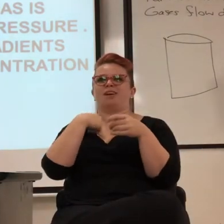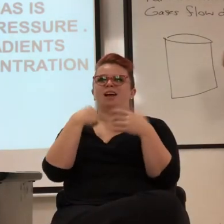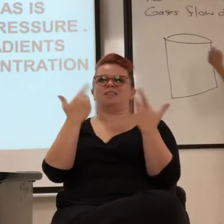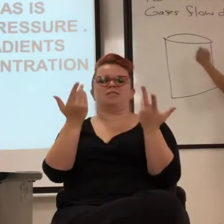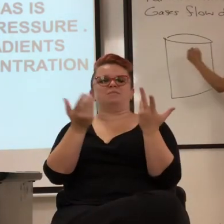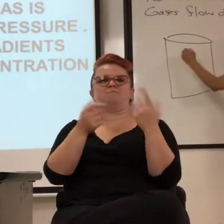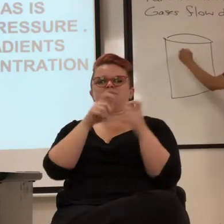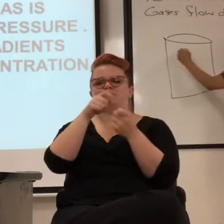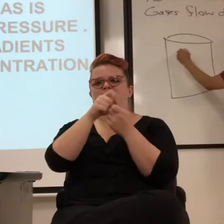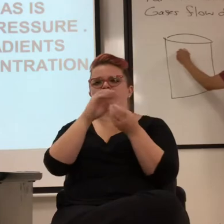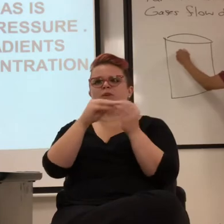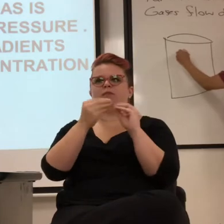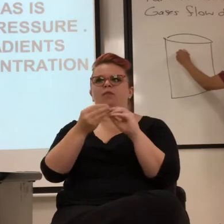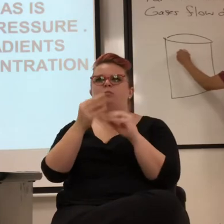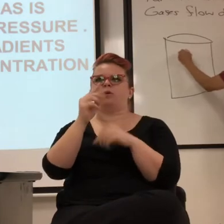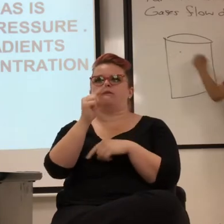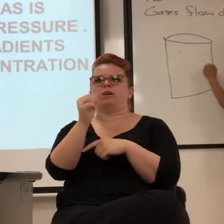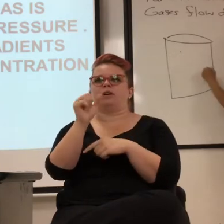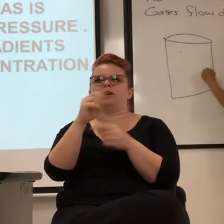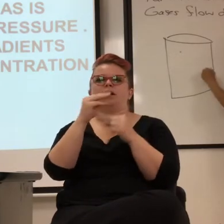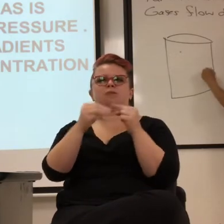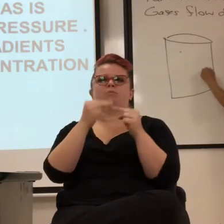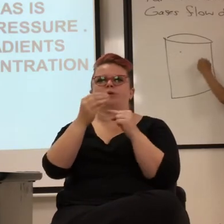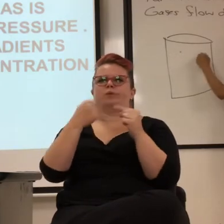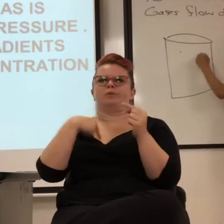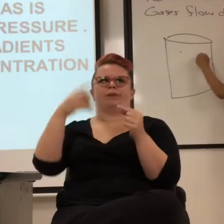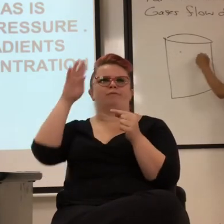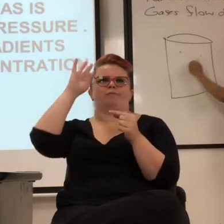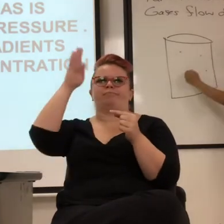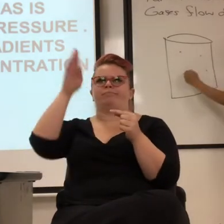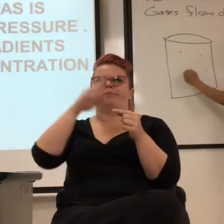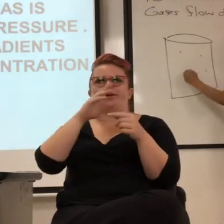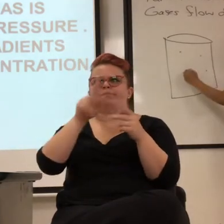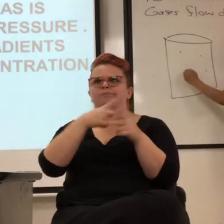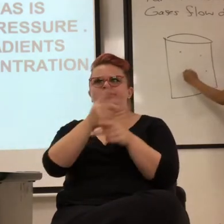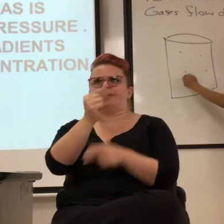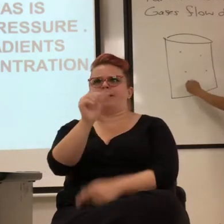Let's say there's a bunch of, I don't know, I'll just make up gases and